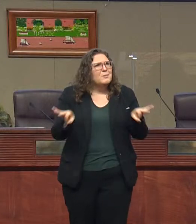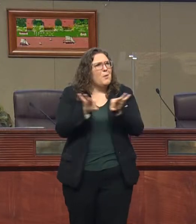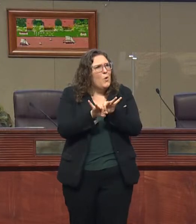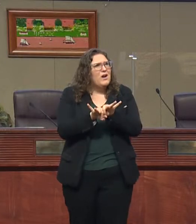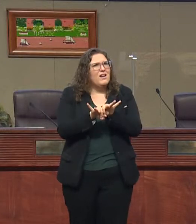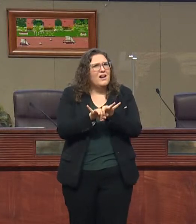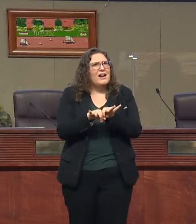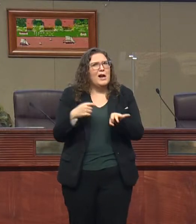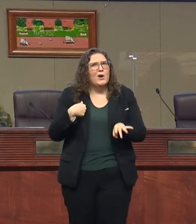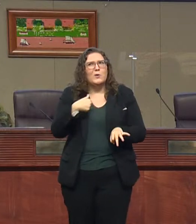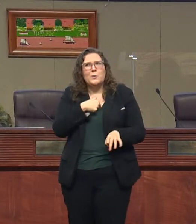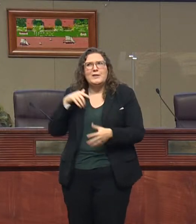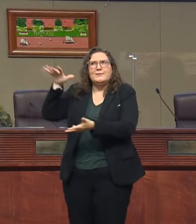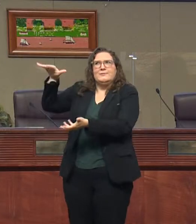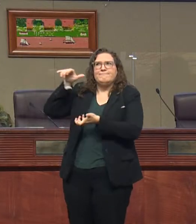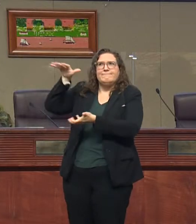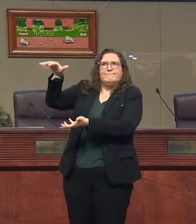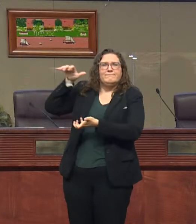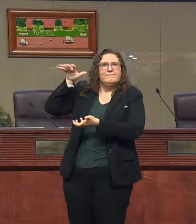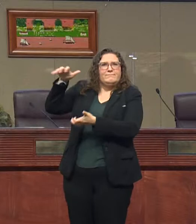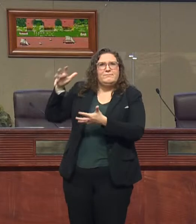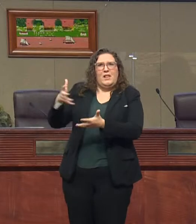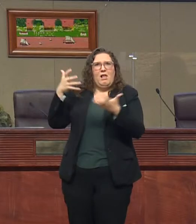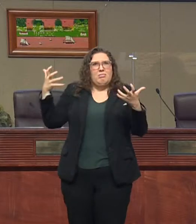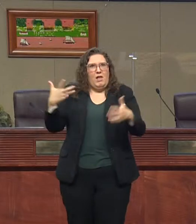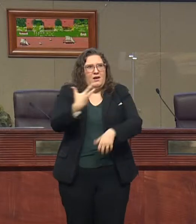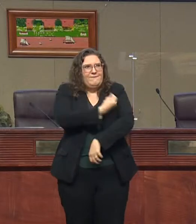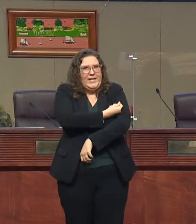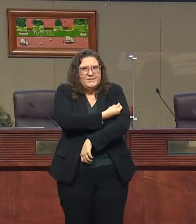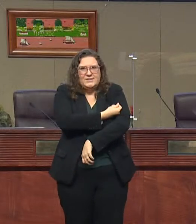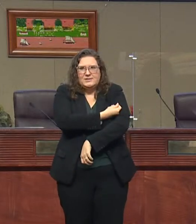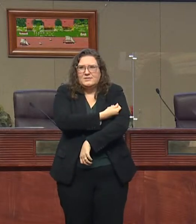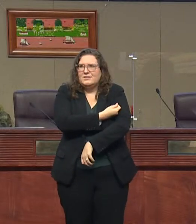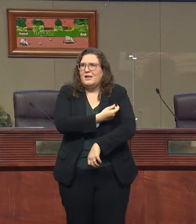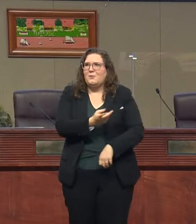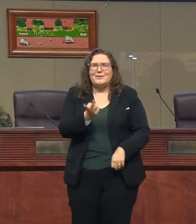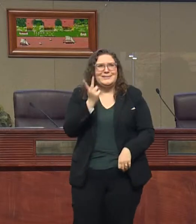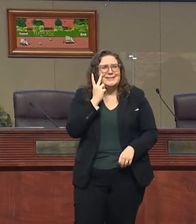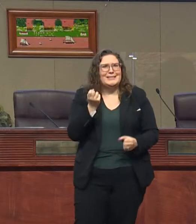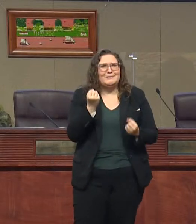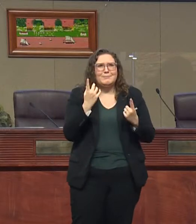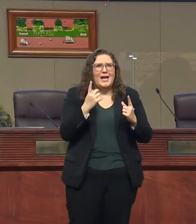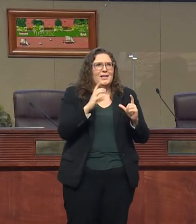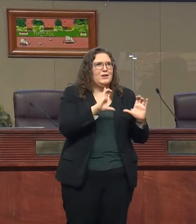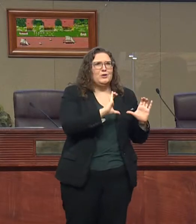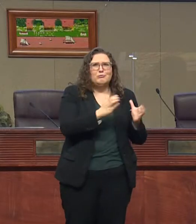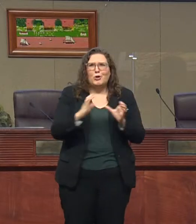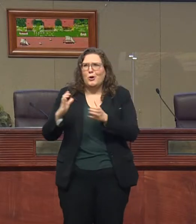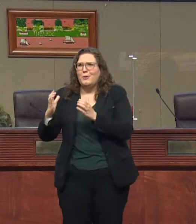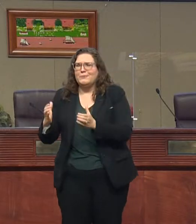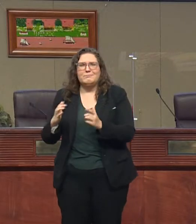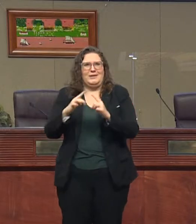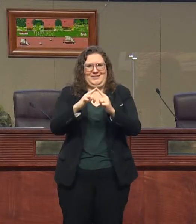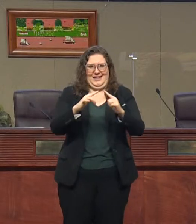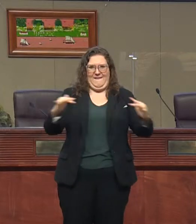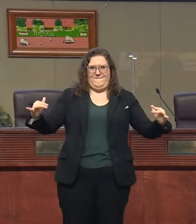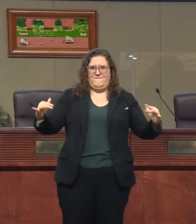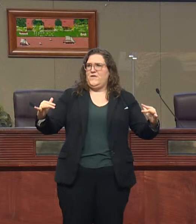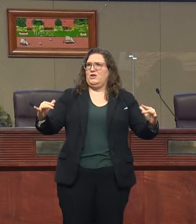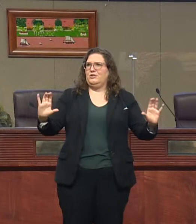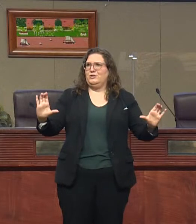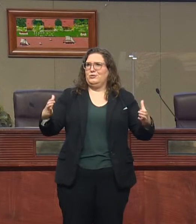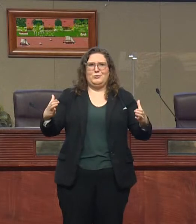quickly. We're seeing different demographics in this multicultural community that we live